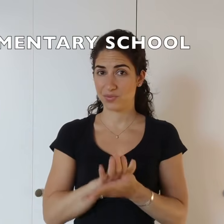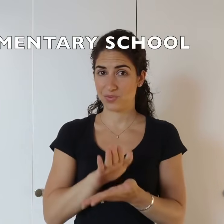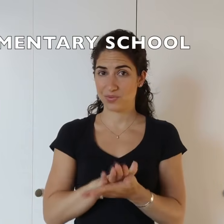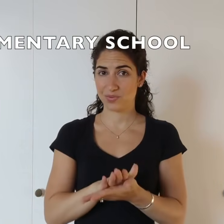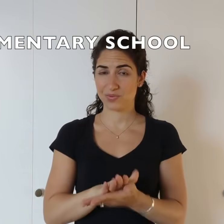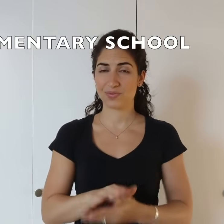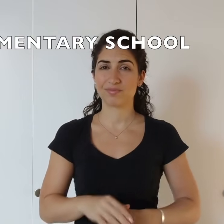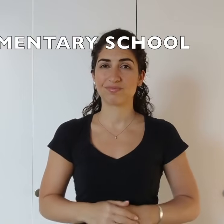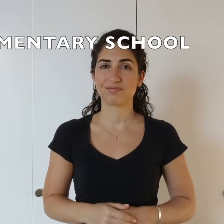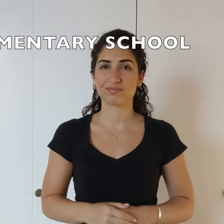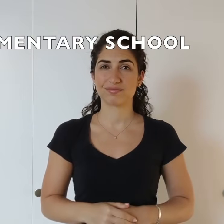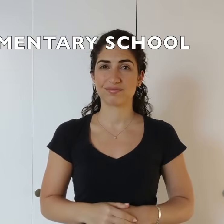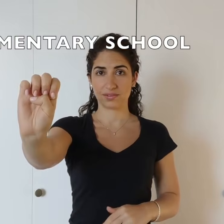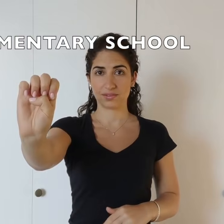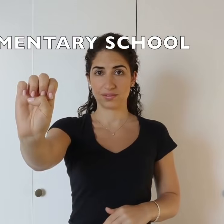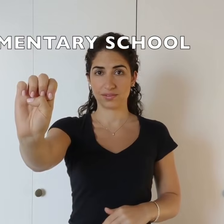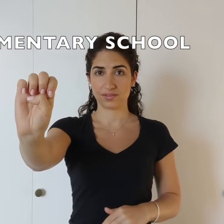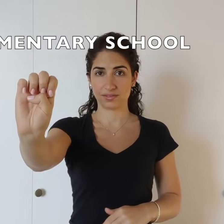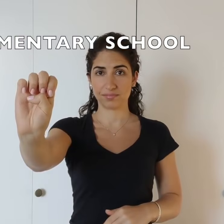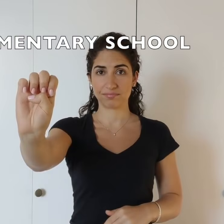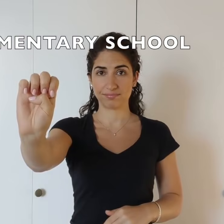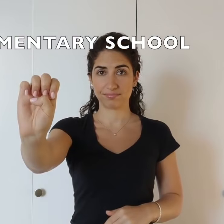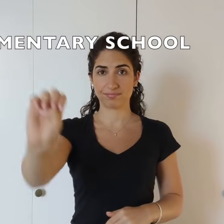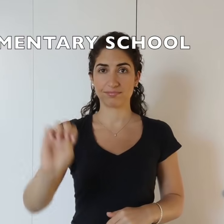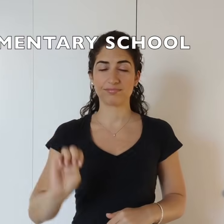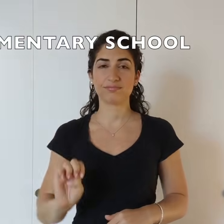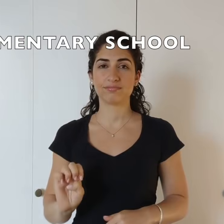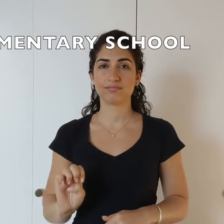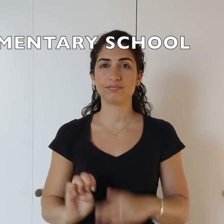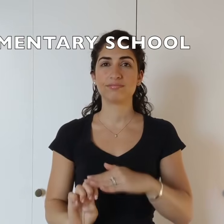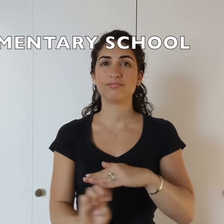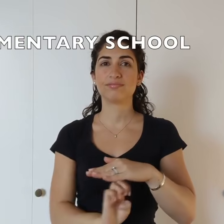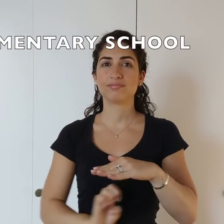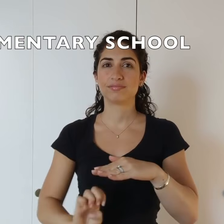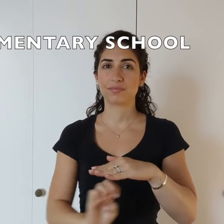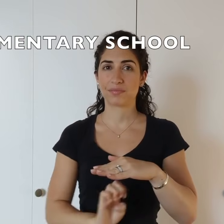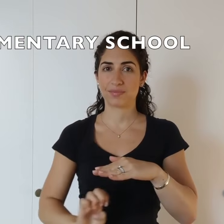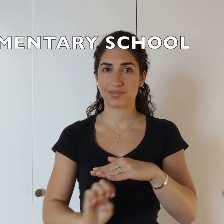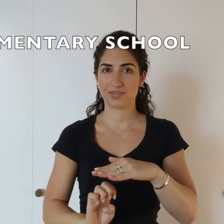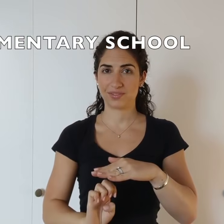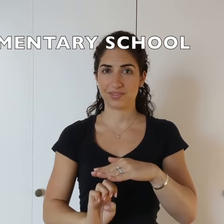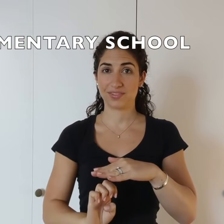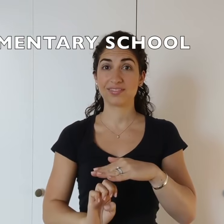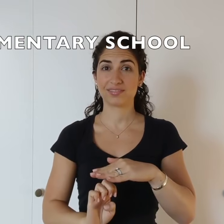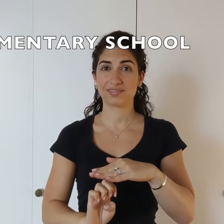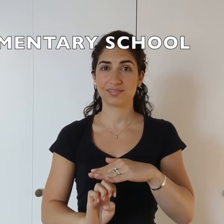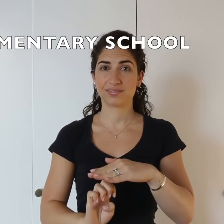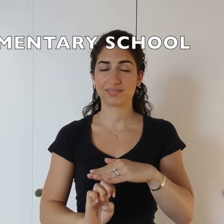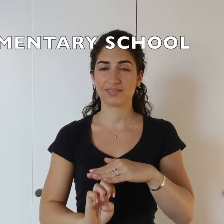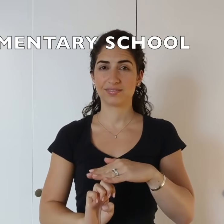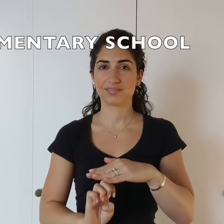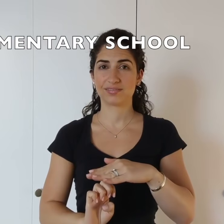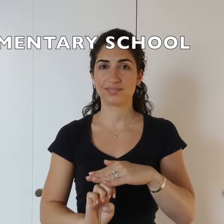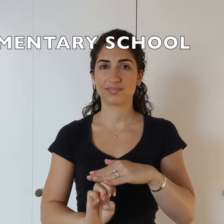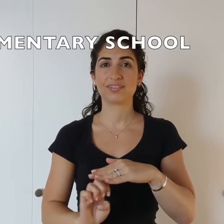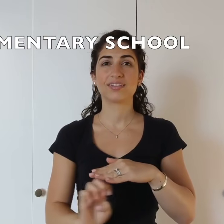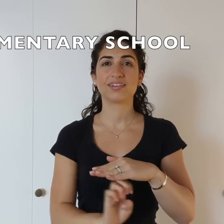Elementary school, it's an E hand shape under the palm, elementary school. This one goes in a circle,